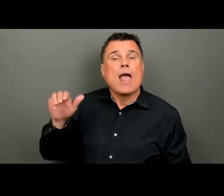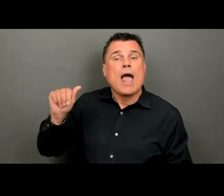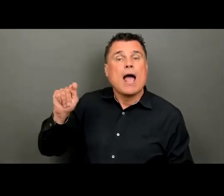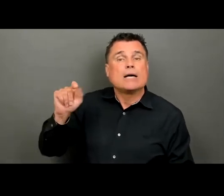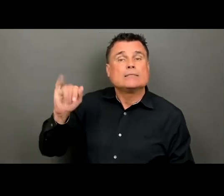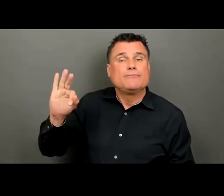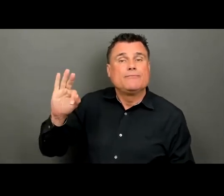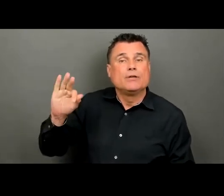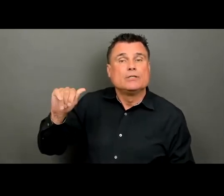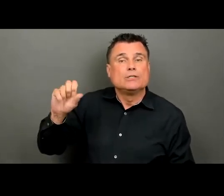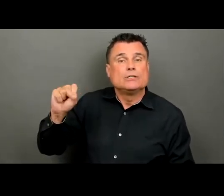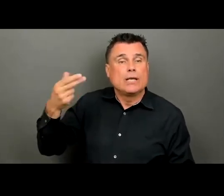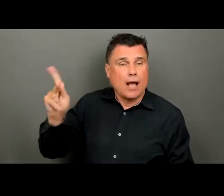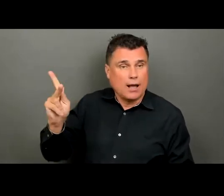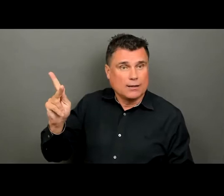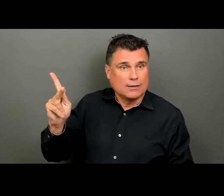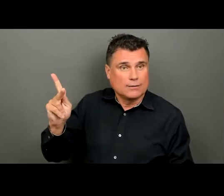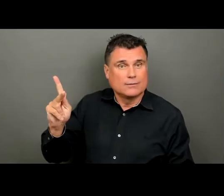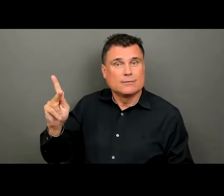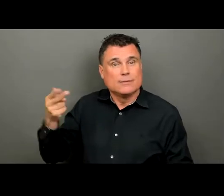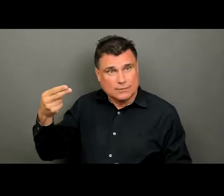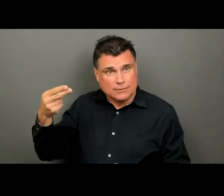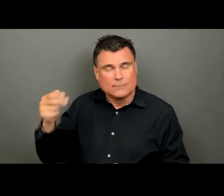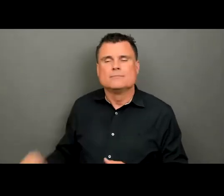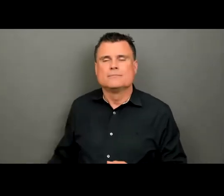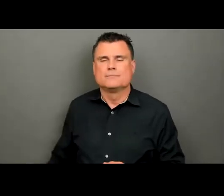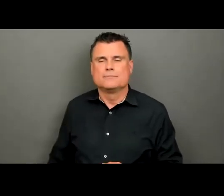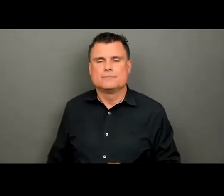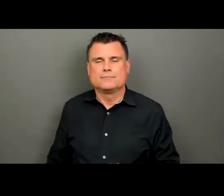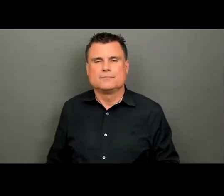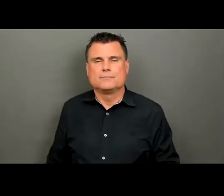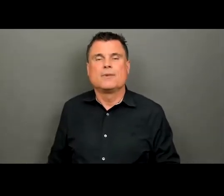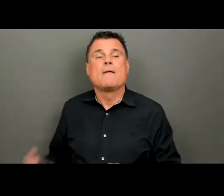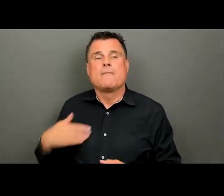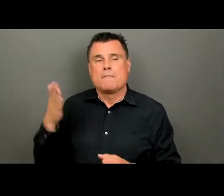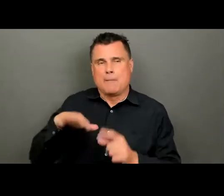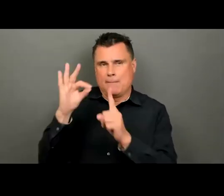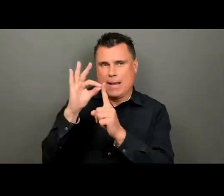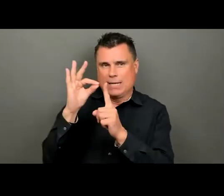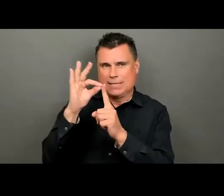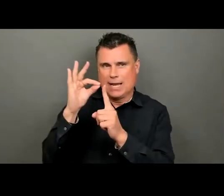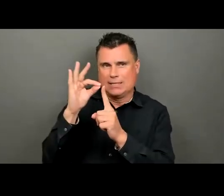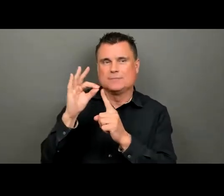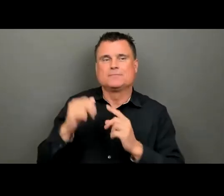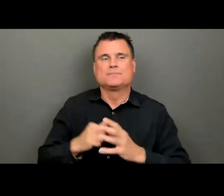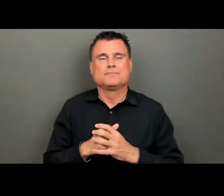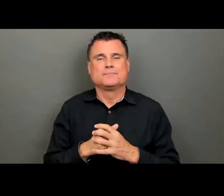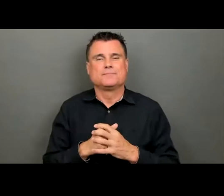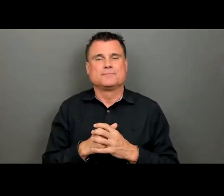Atif Tishik from Pakistan. The floor is yours, my friend.